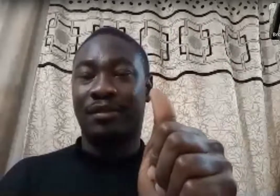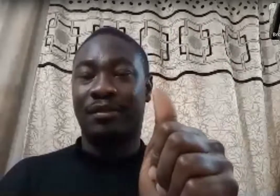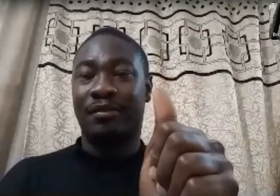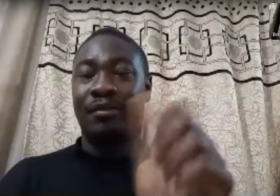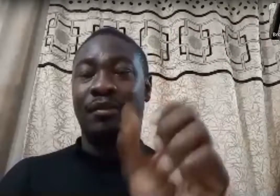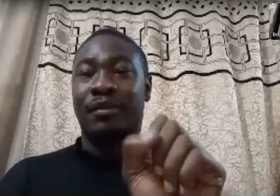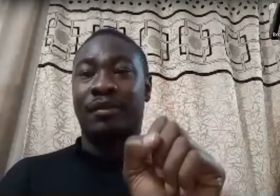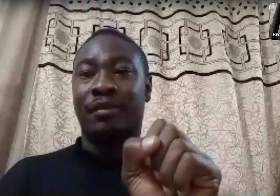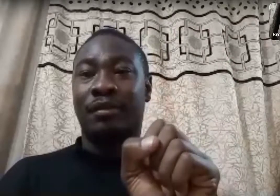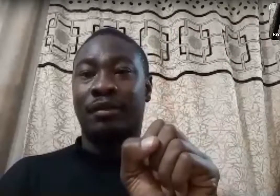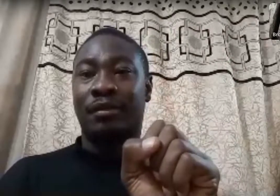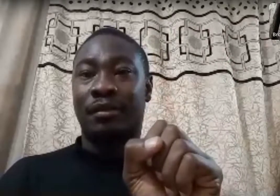11,